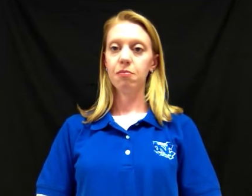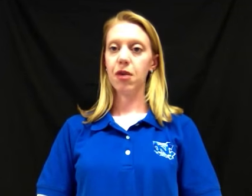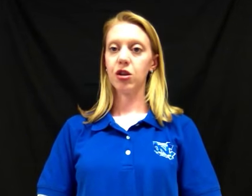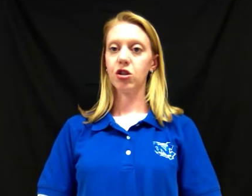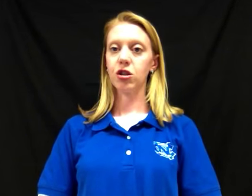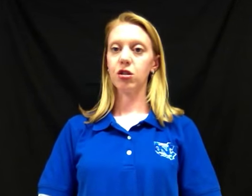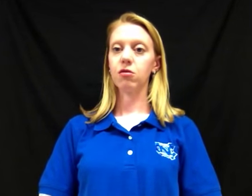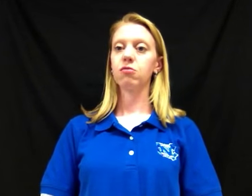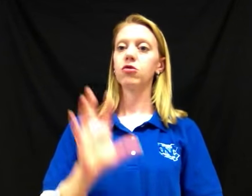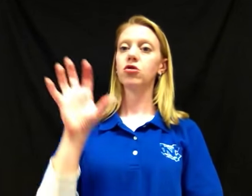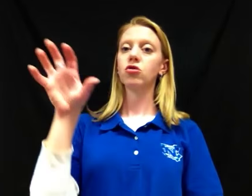Mansion.